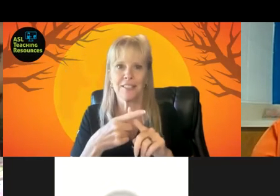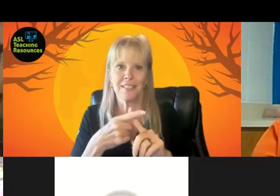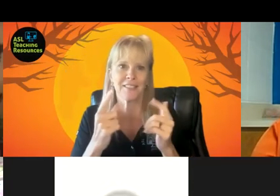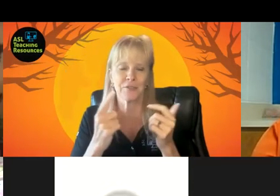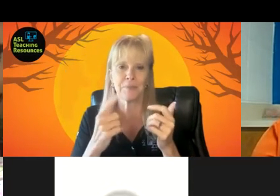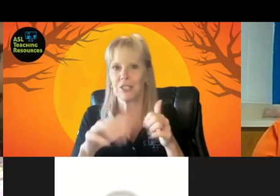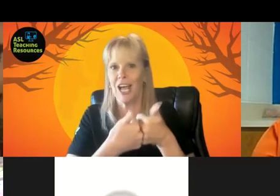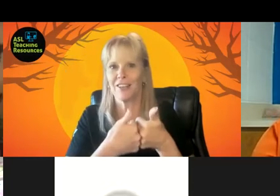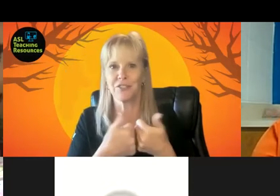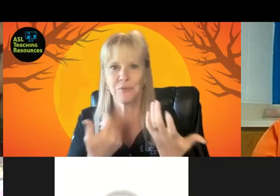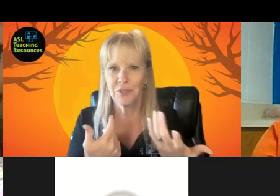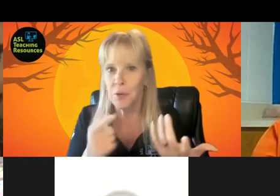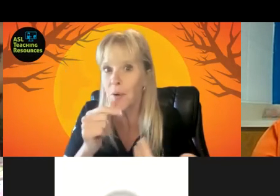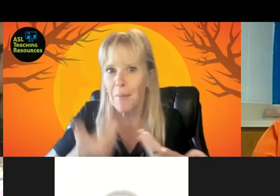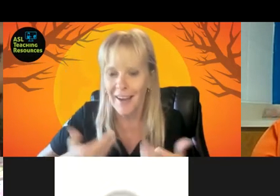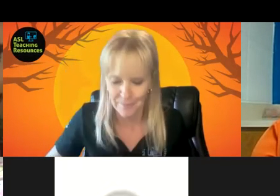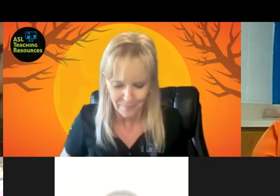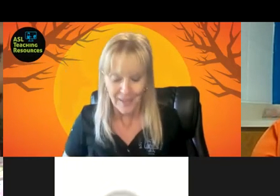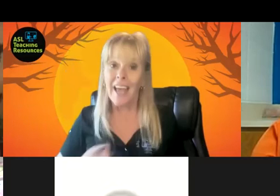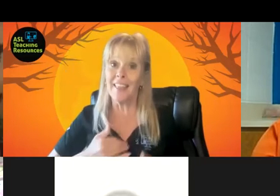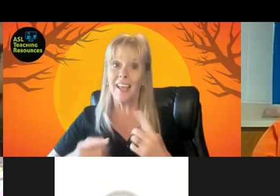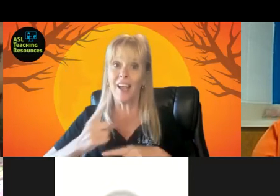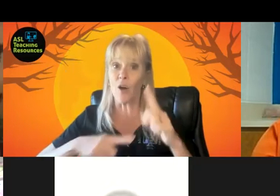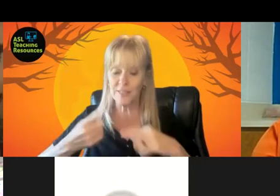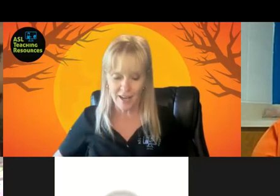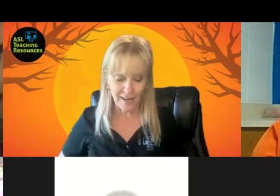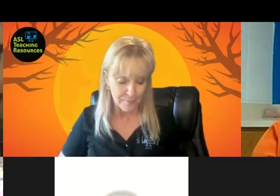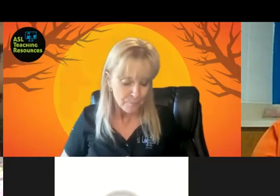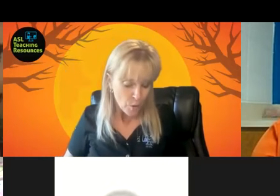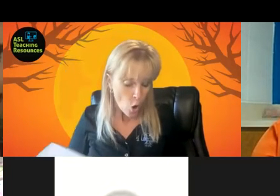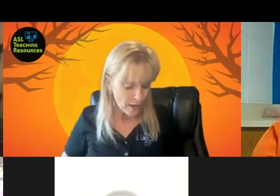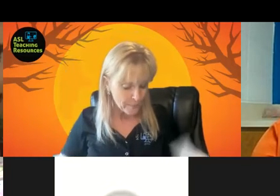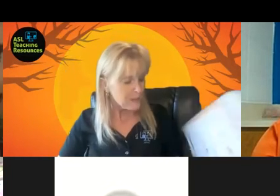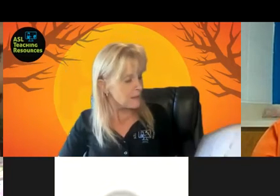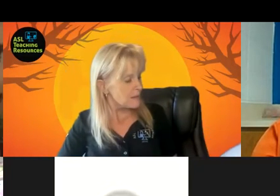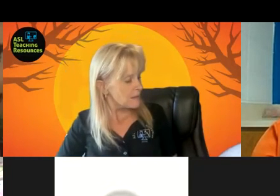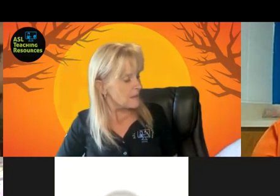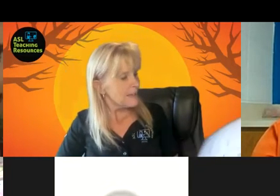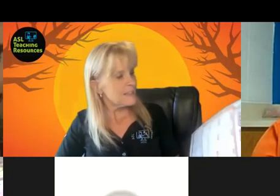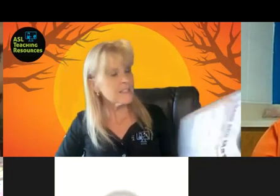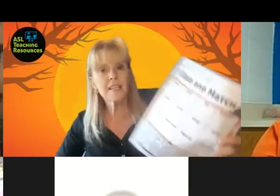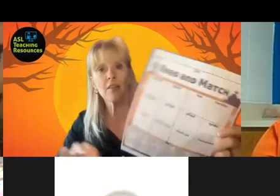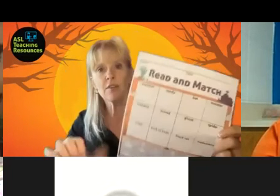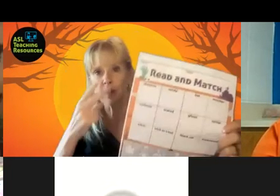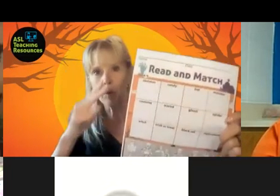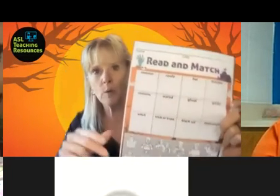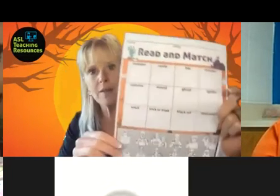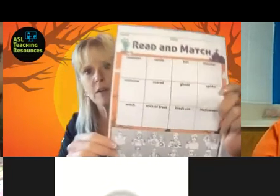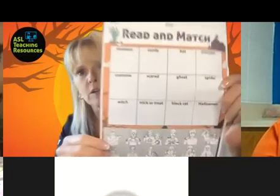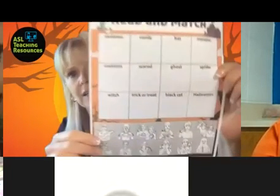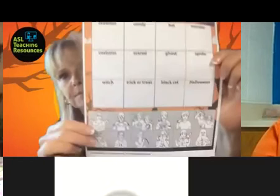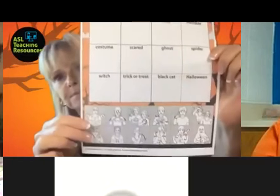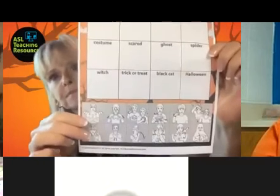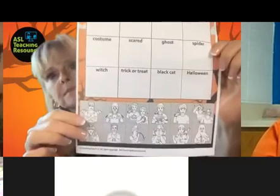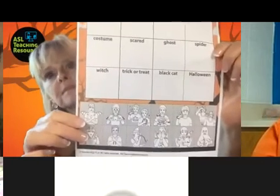their friends get to be challenged. Who am I? And they all sign. Okay. This is another fun one while